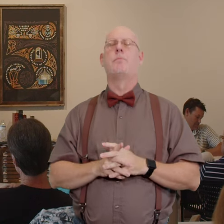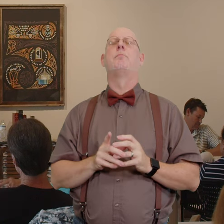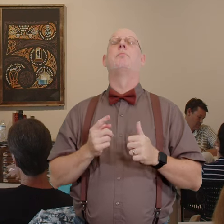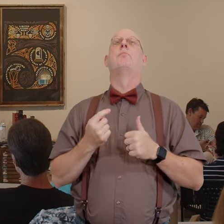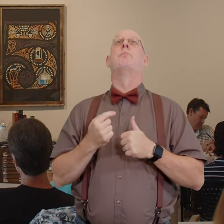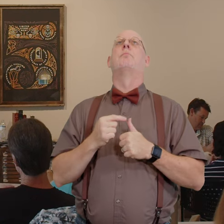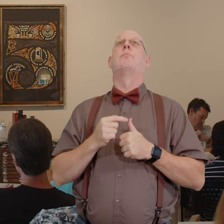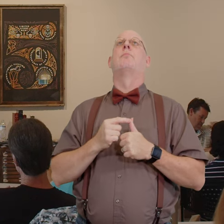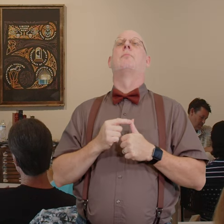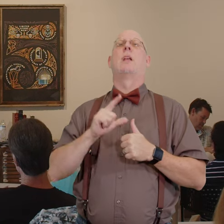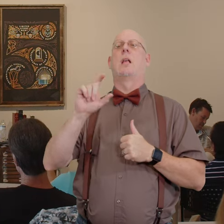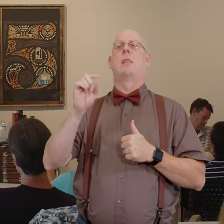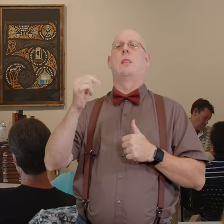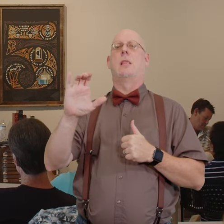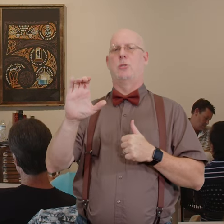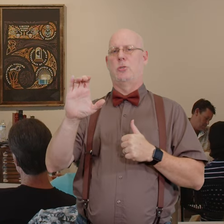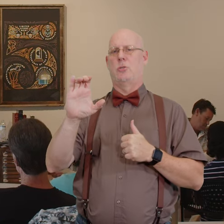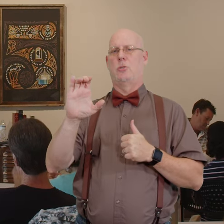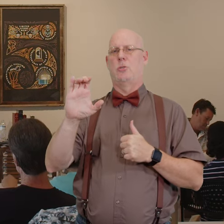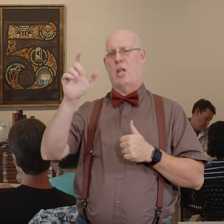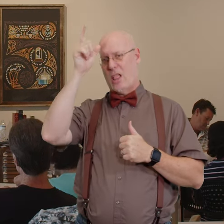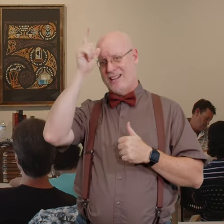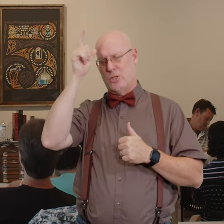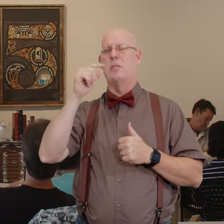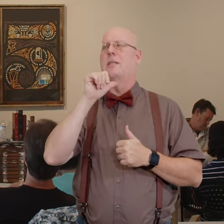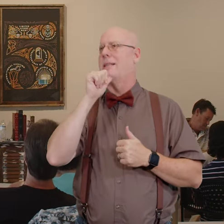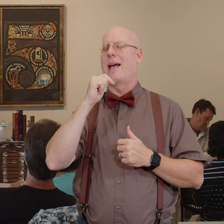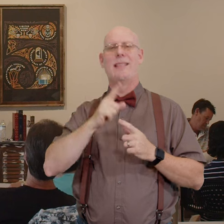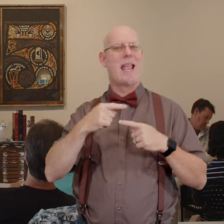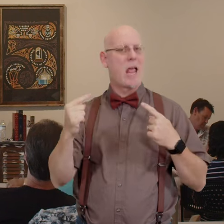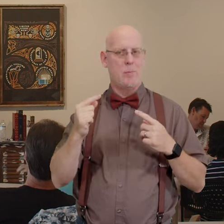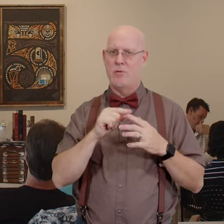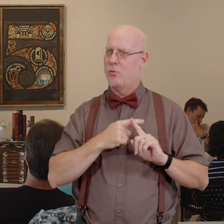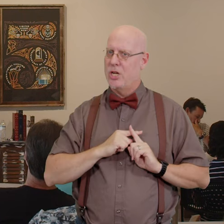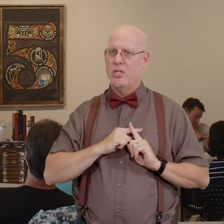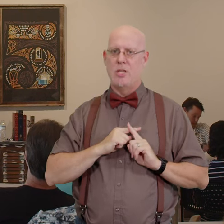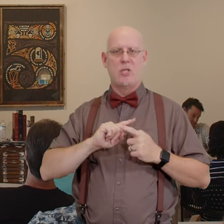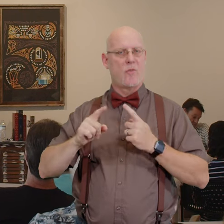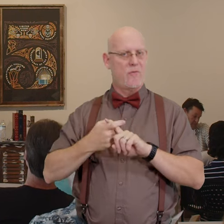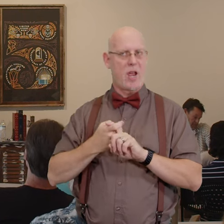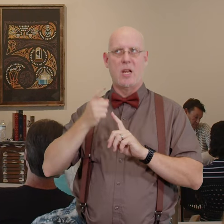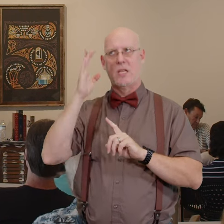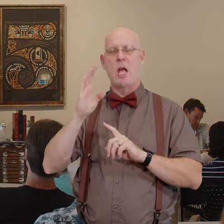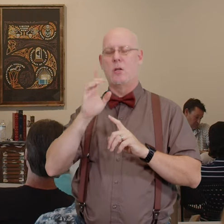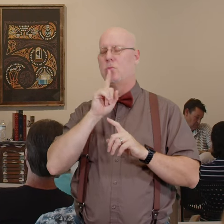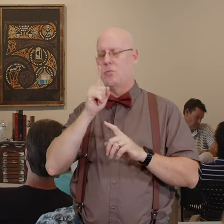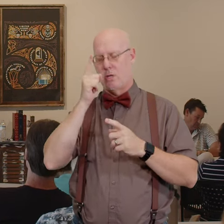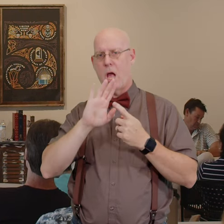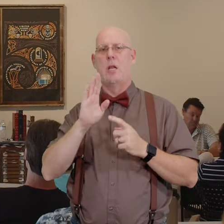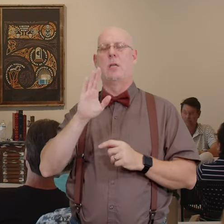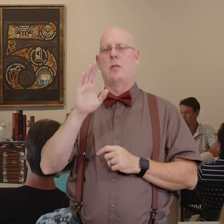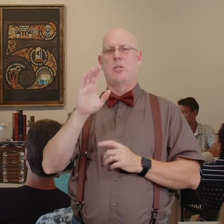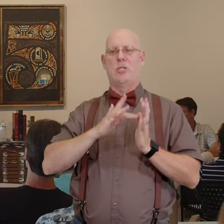Number one, the logic. Logic is not the enemy of Christianity. It's the friend. Our God is a God of